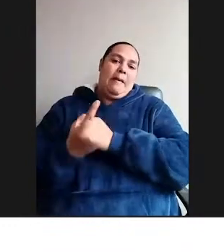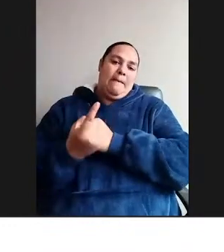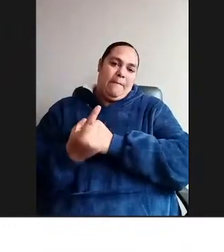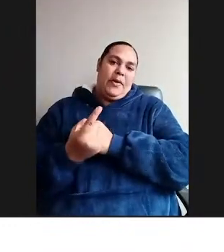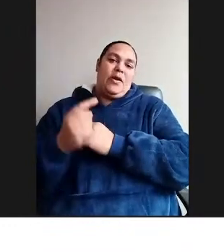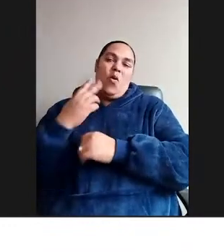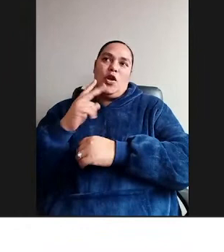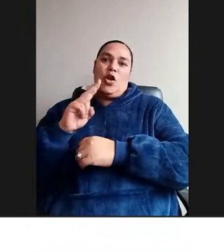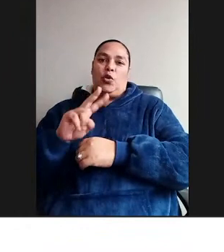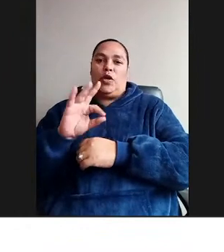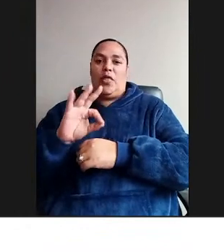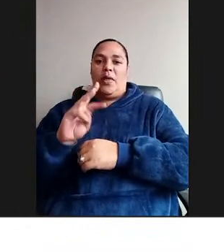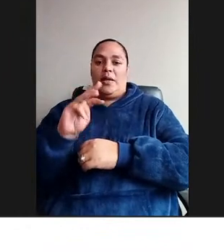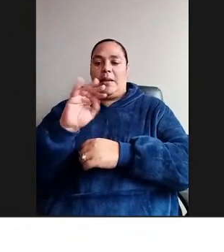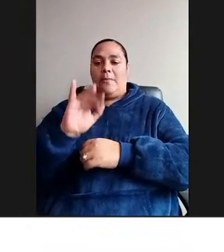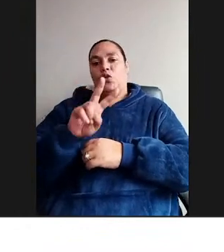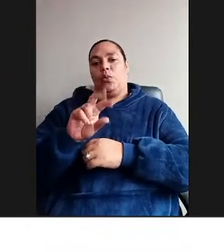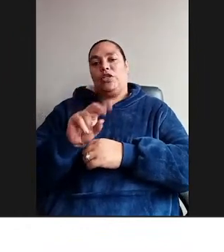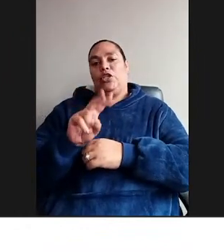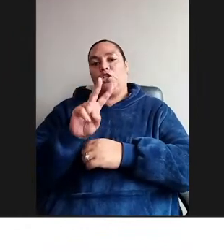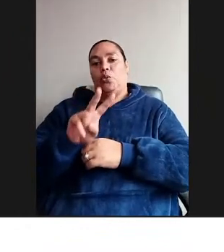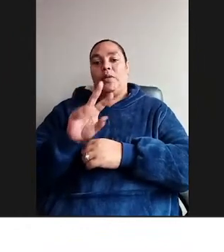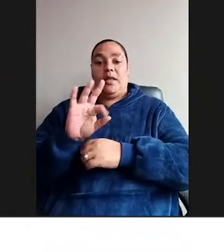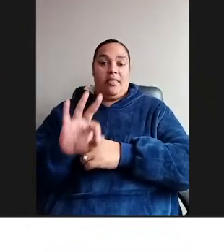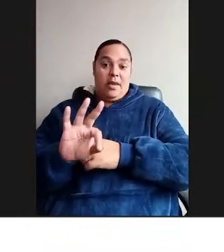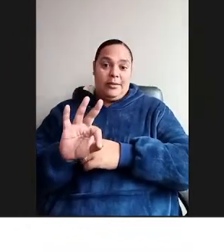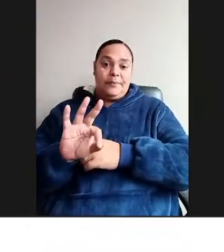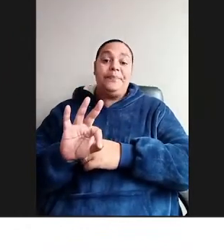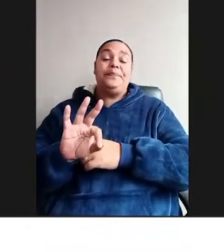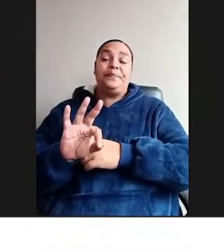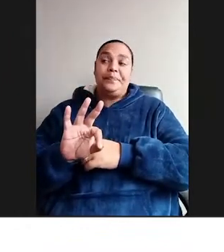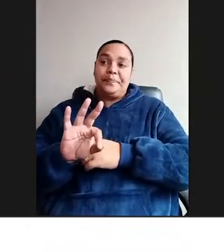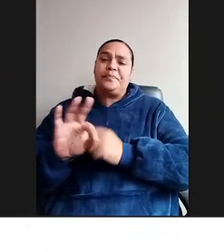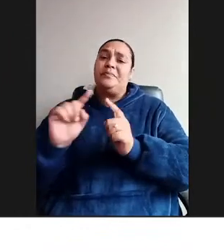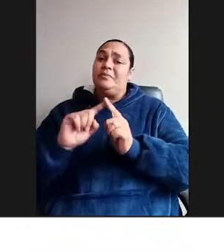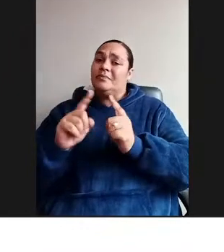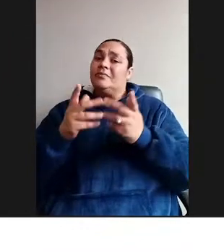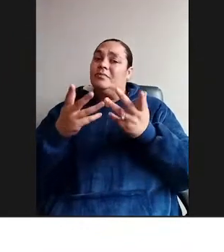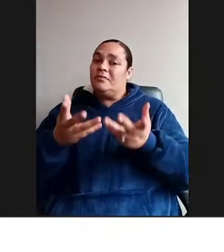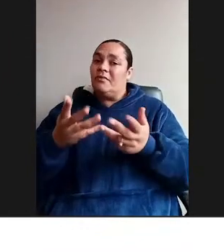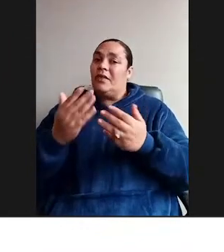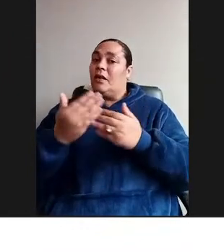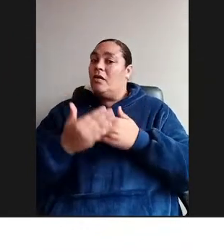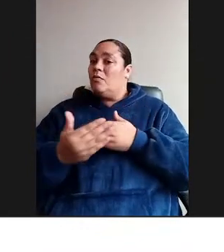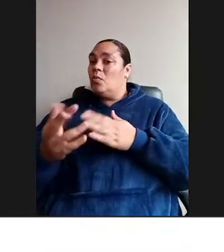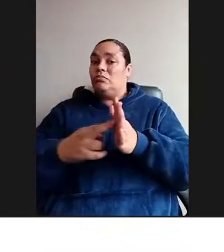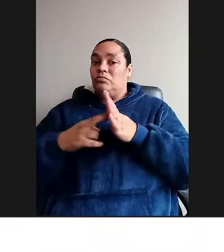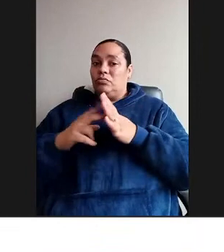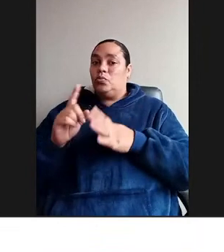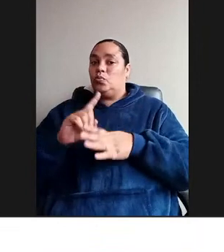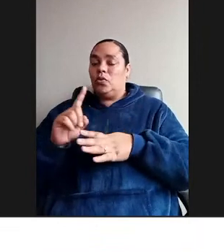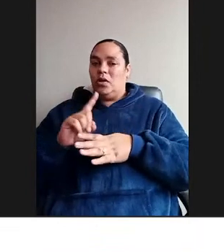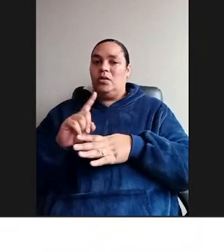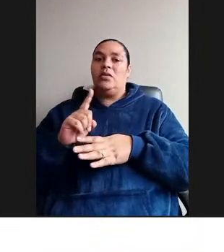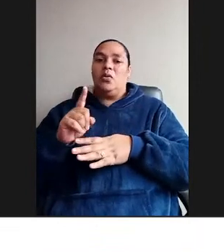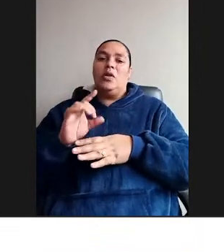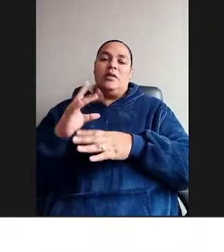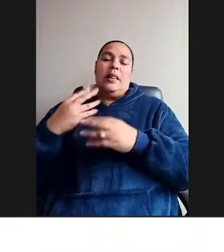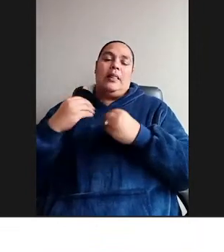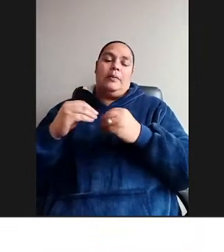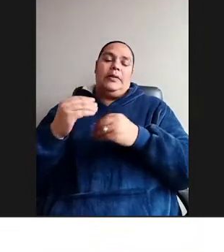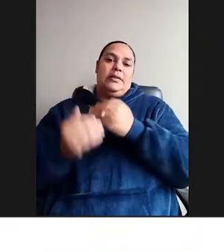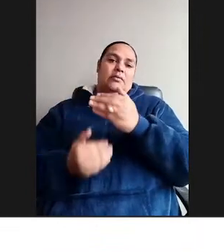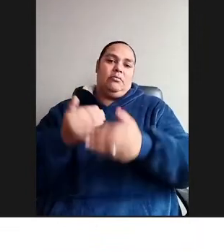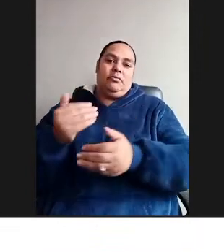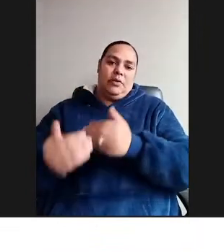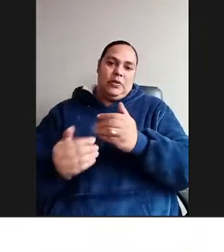of May 2023, but that and the further recommendations are still work in progress. What we will